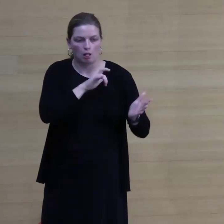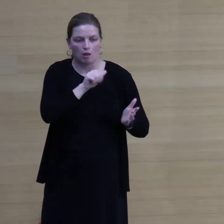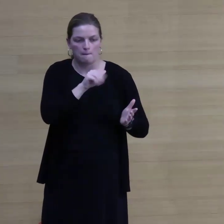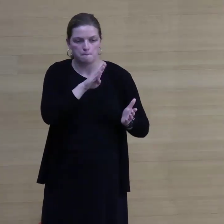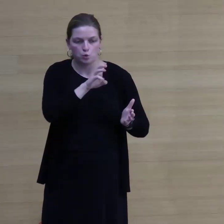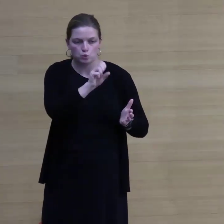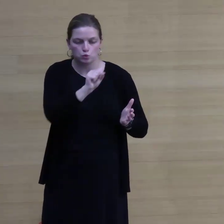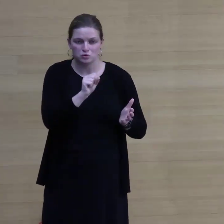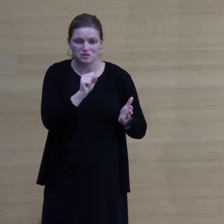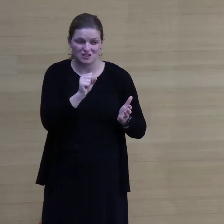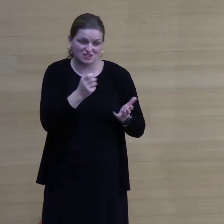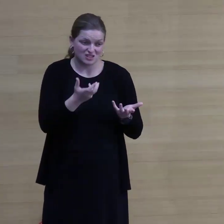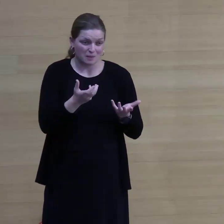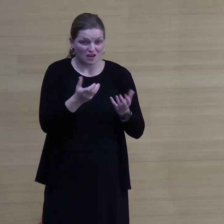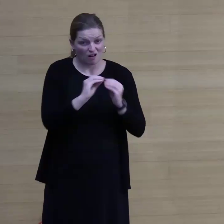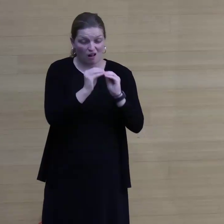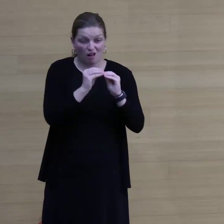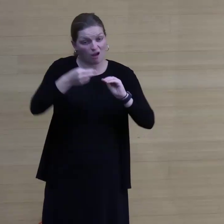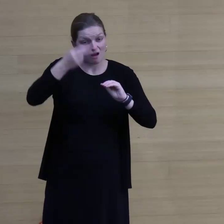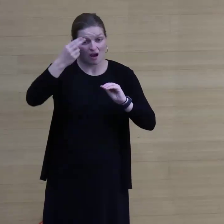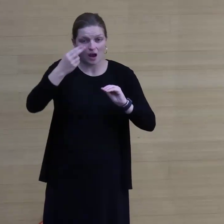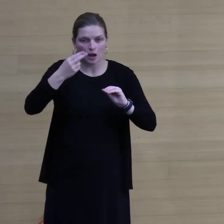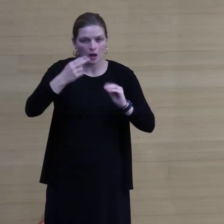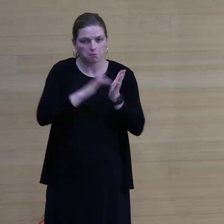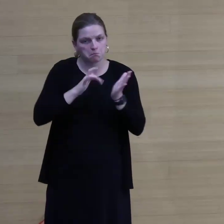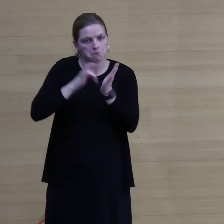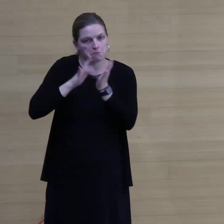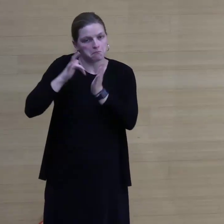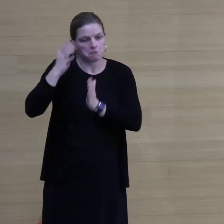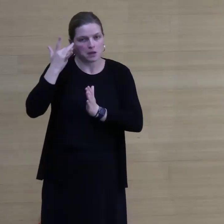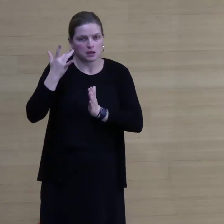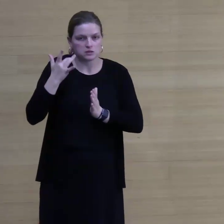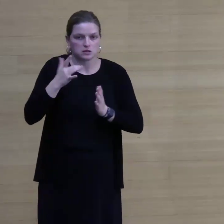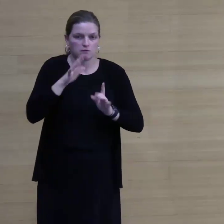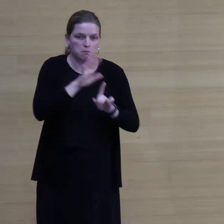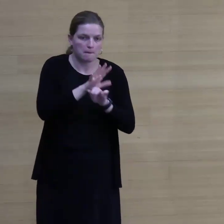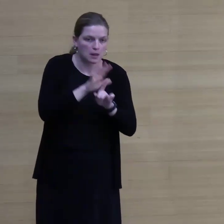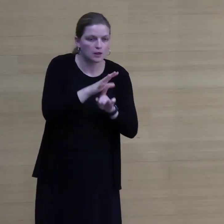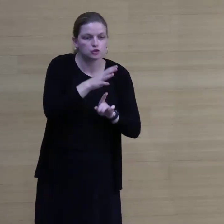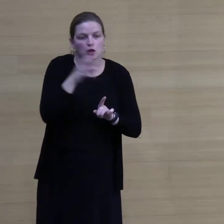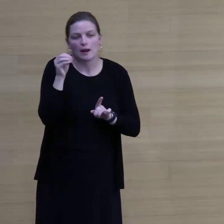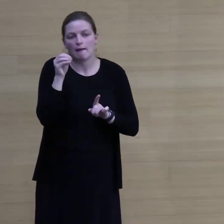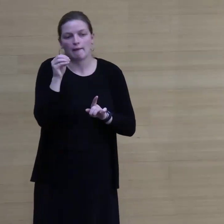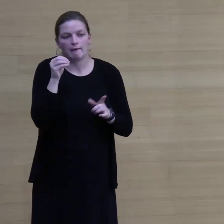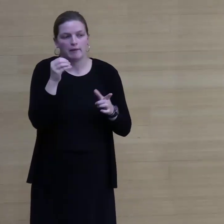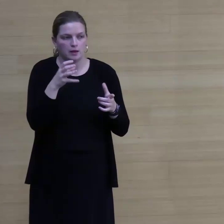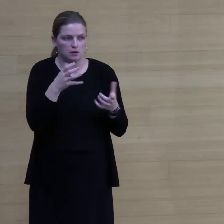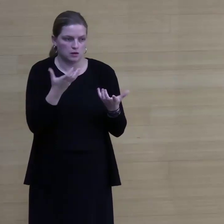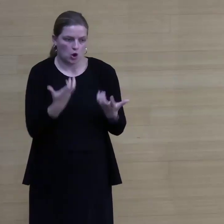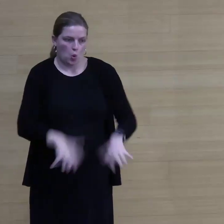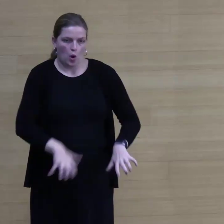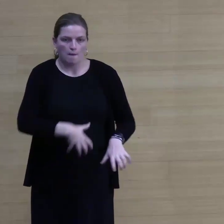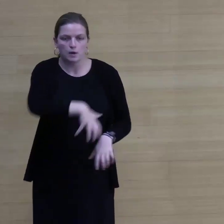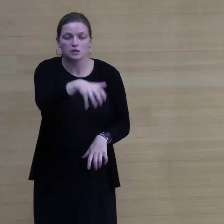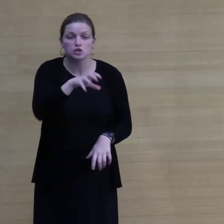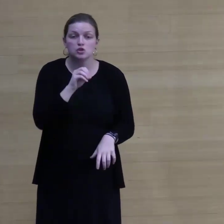it's possible and the numbers are rising in Africa because of population and unwanted pregnancies.